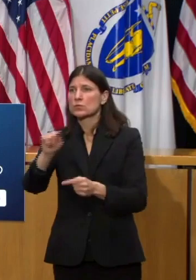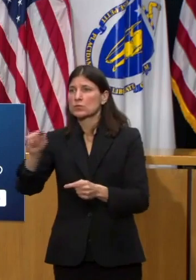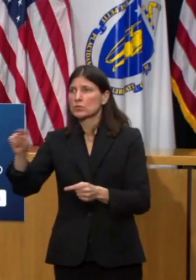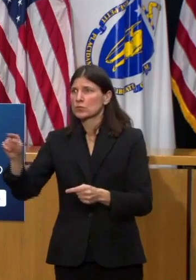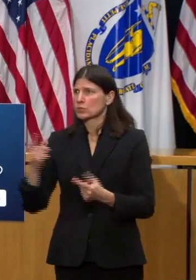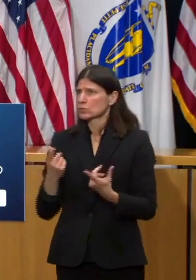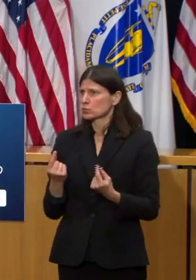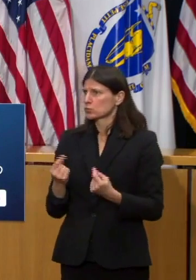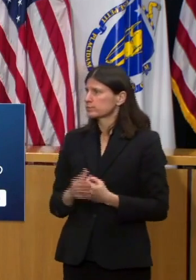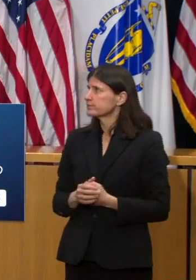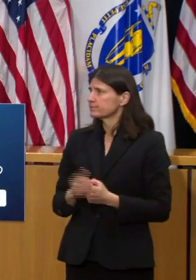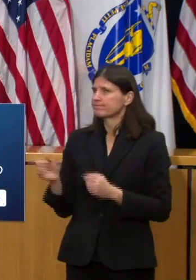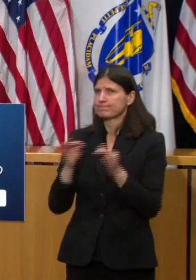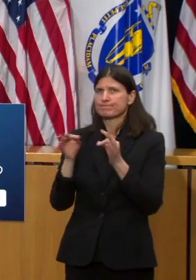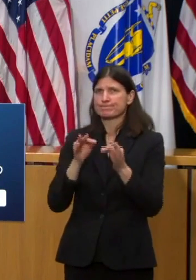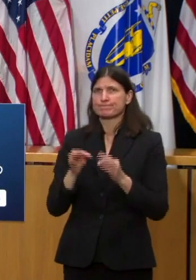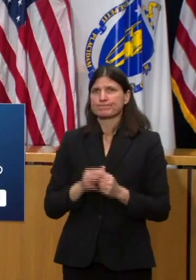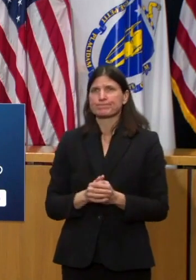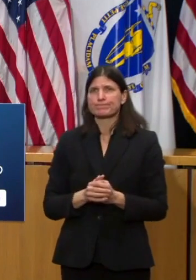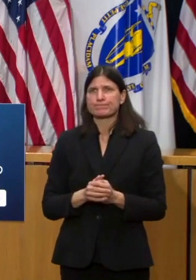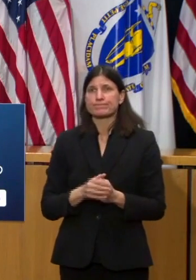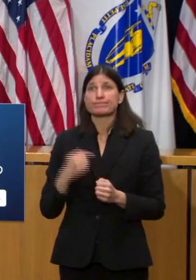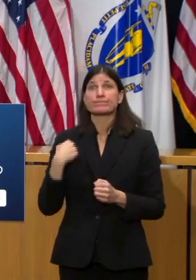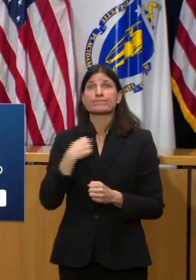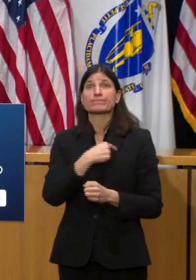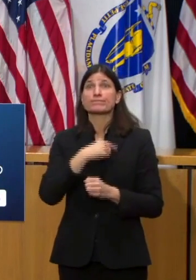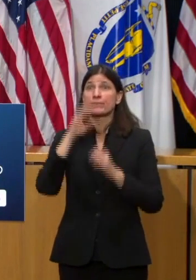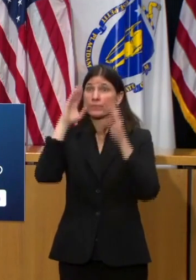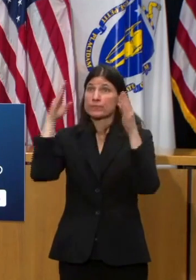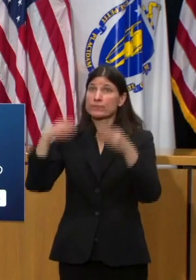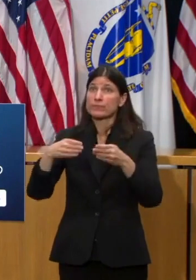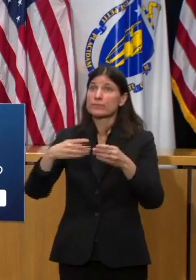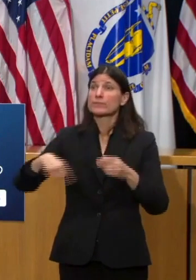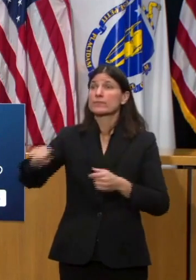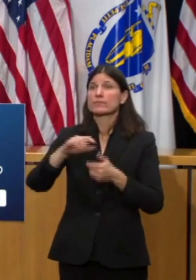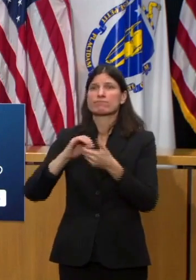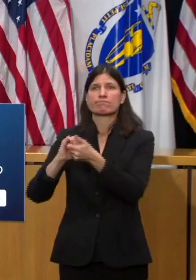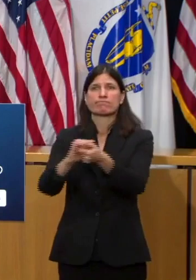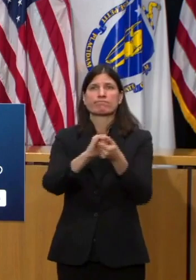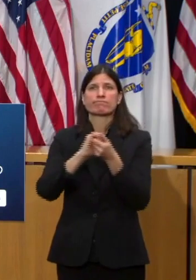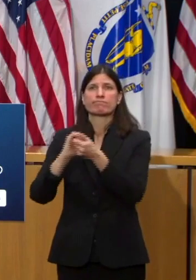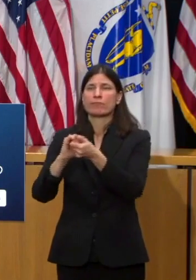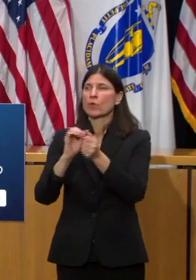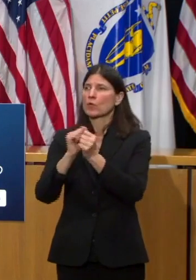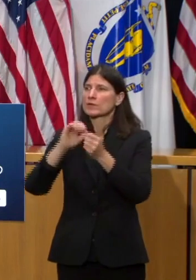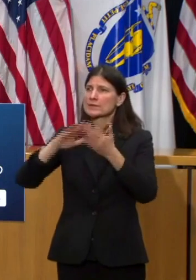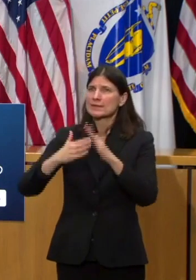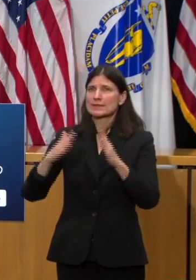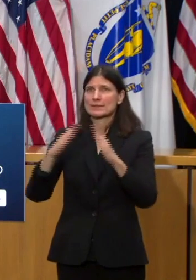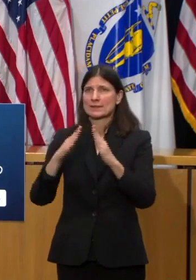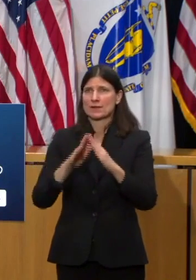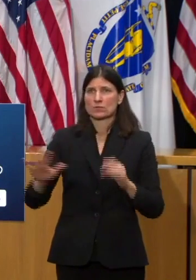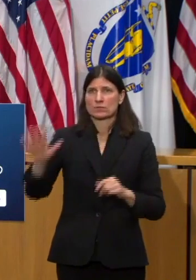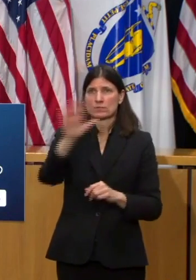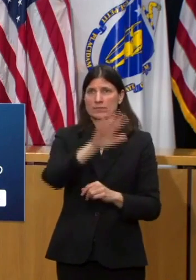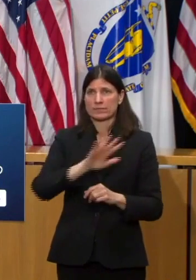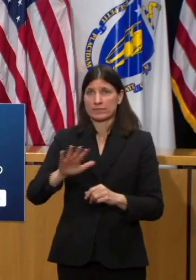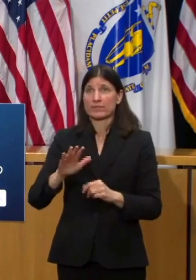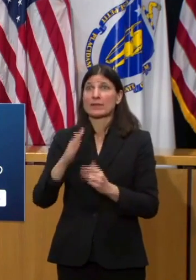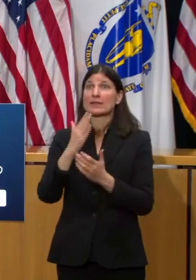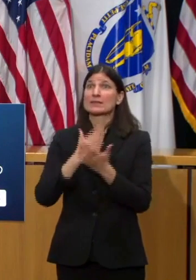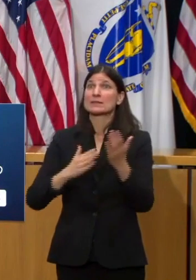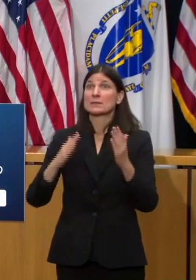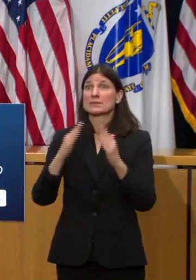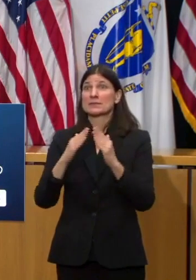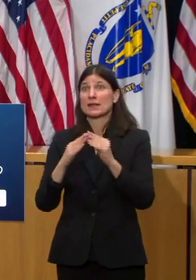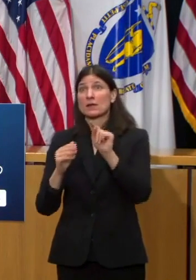want to be part of a collaborative will continue to help us with hard-to-reach populations, okay? We know there are people out there who